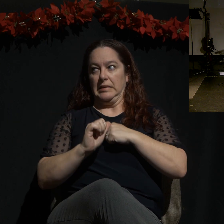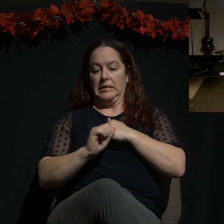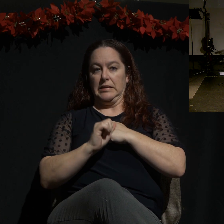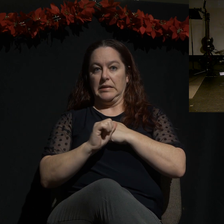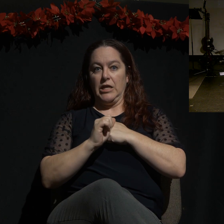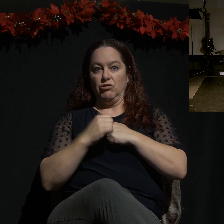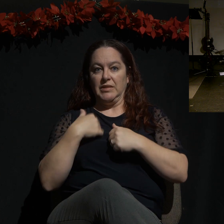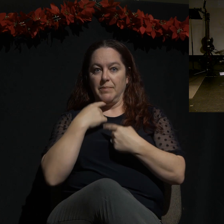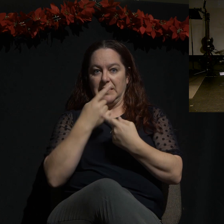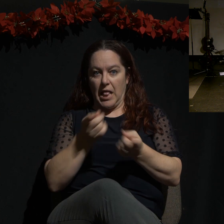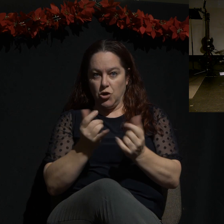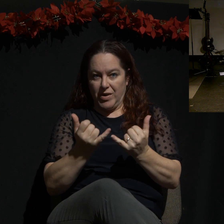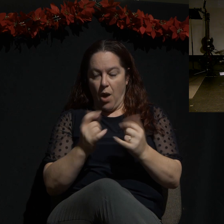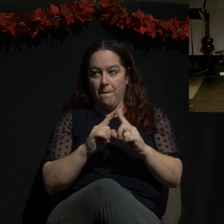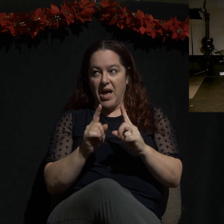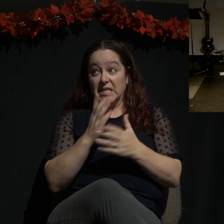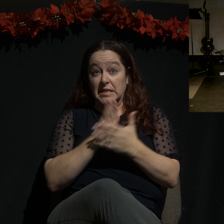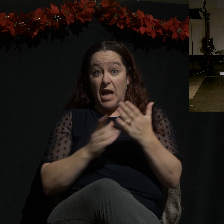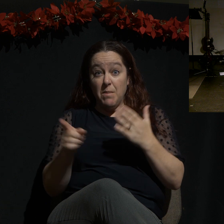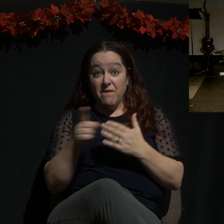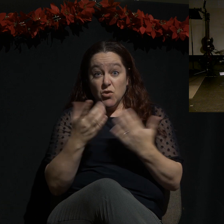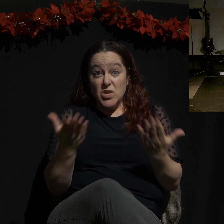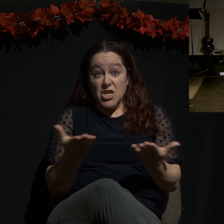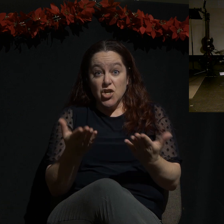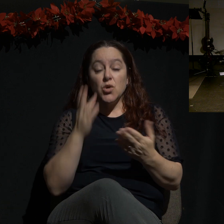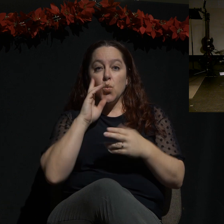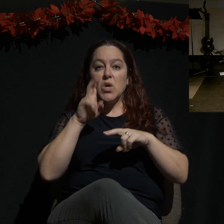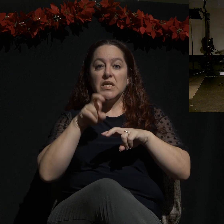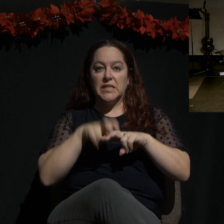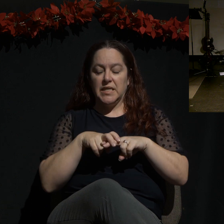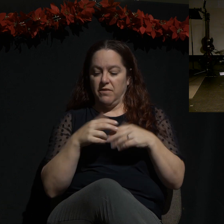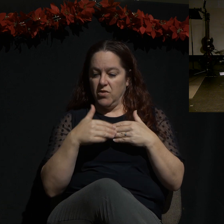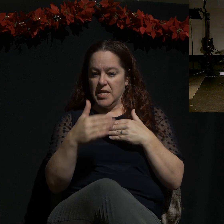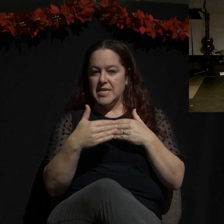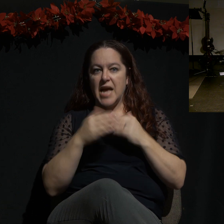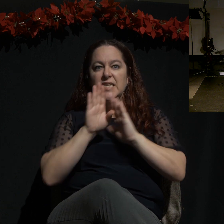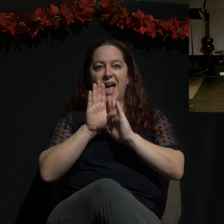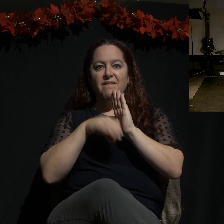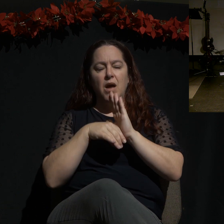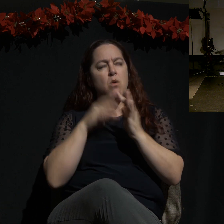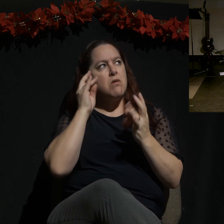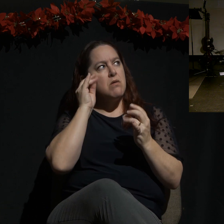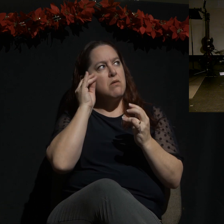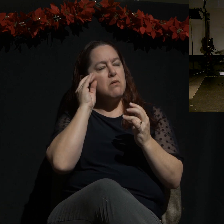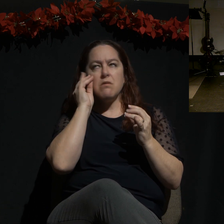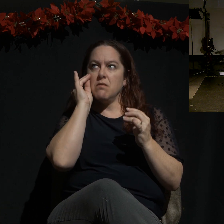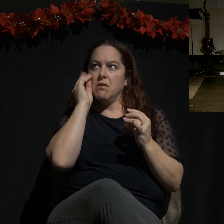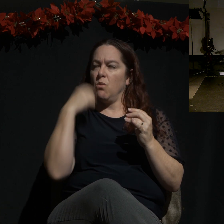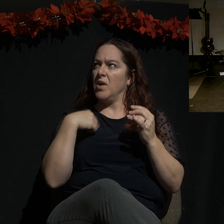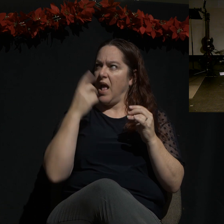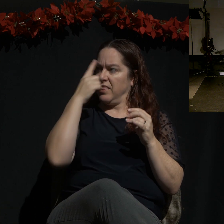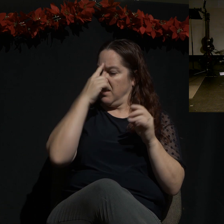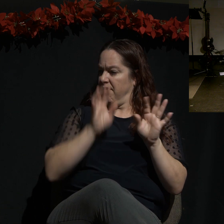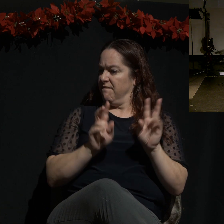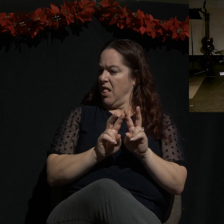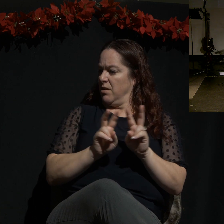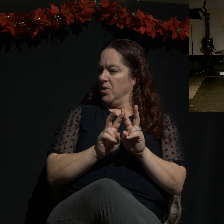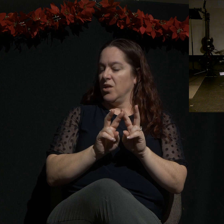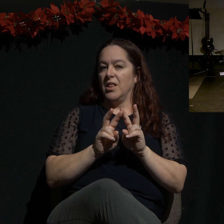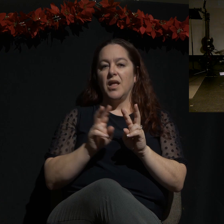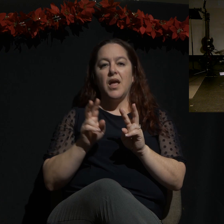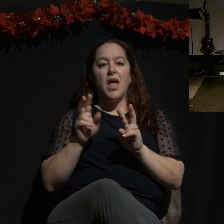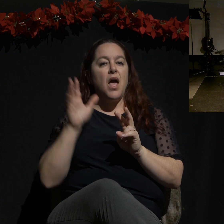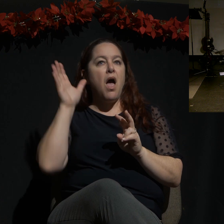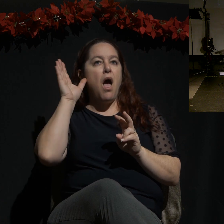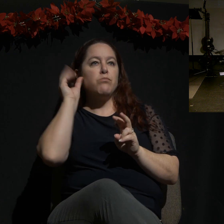now, somebody in here this morning is going to sit here for the next 30 minutes and think about what they find as valuable and not hear